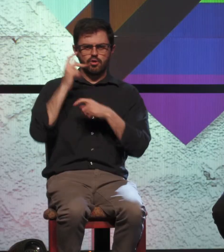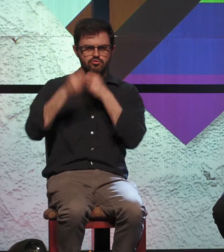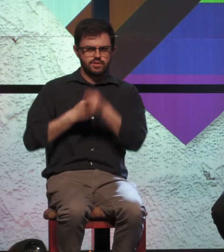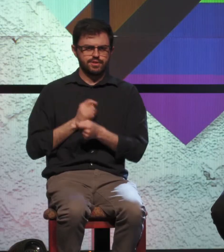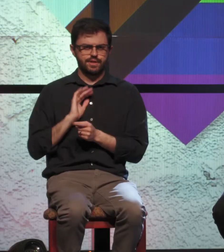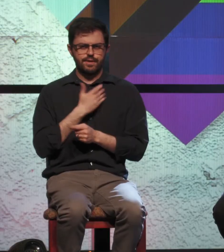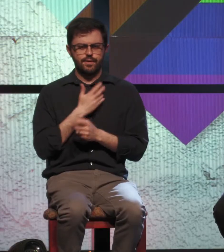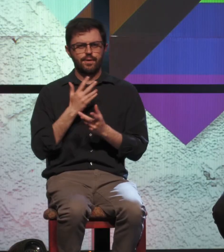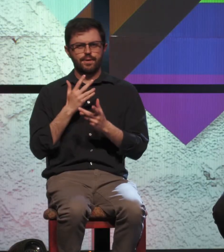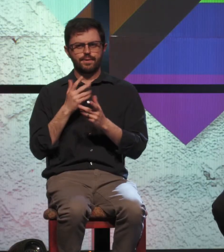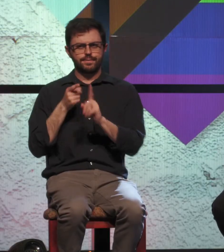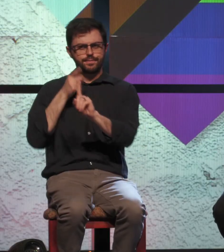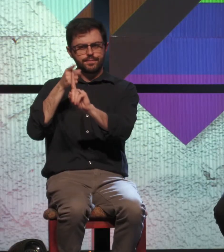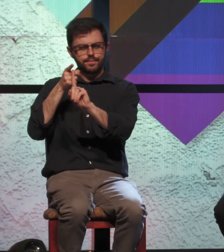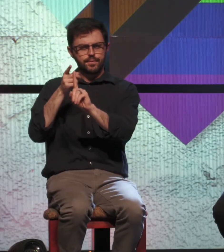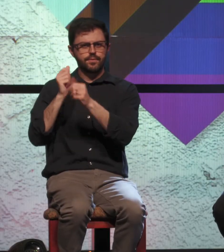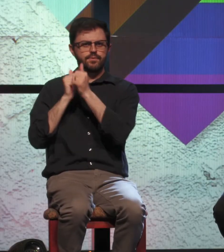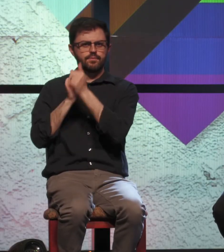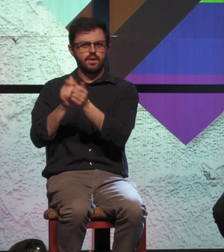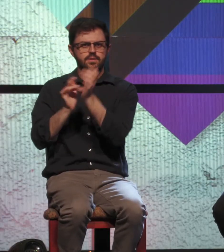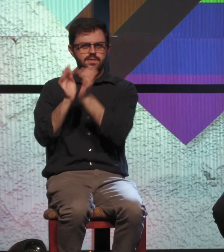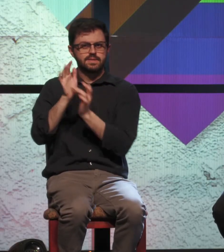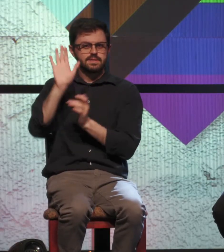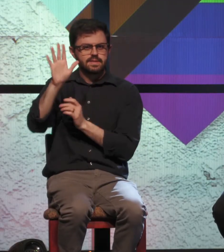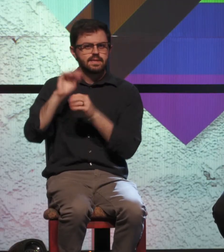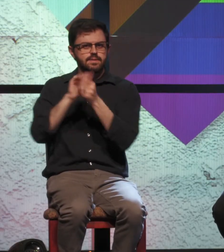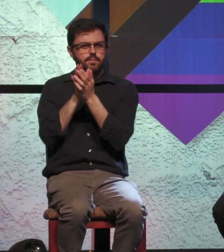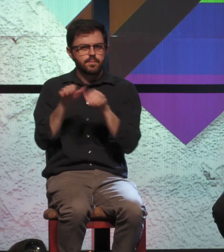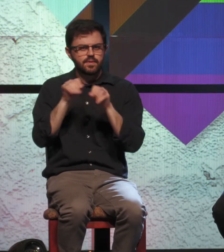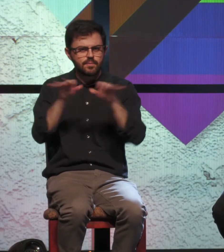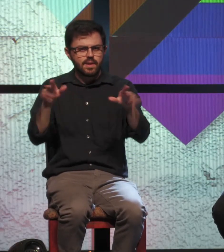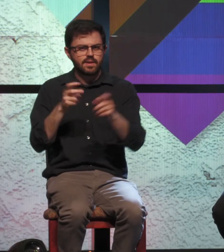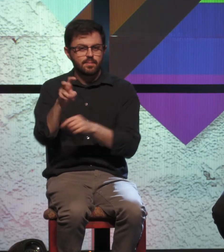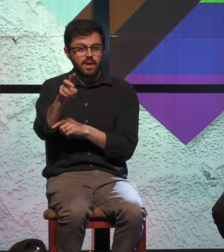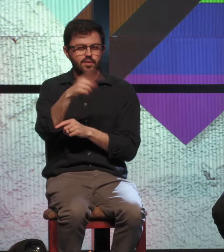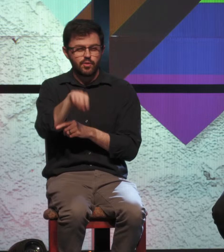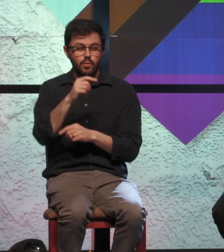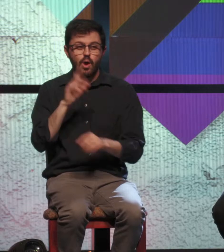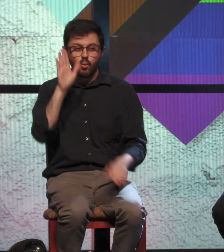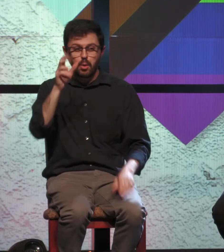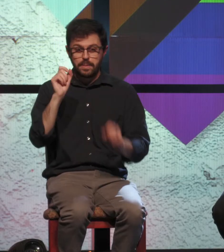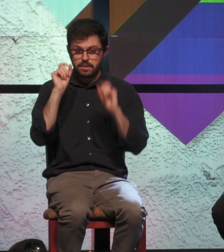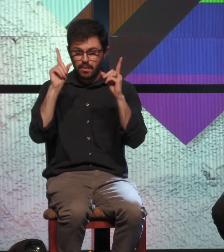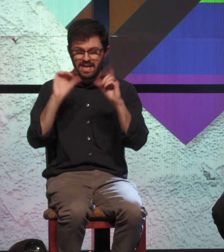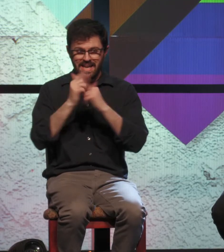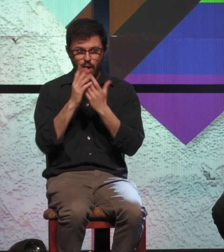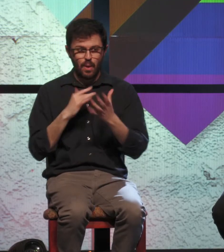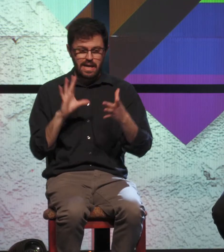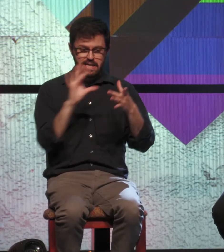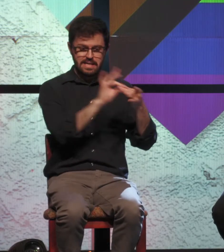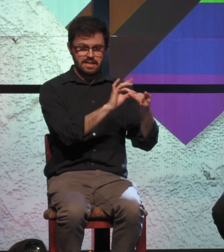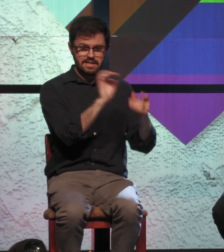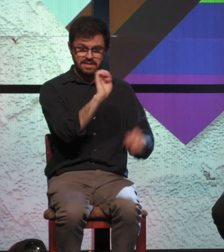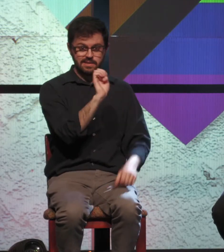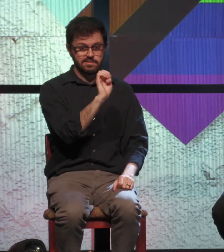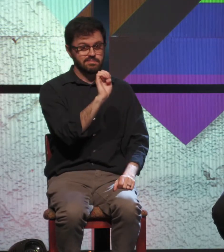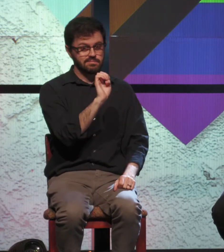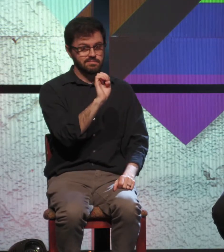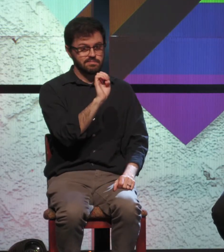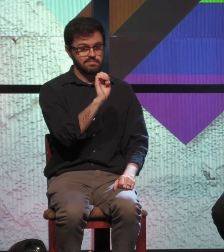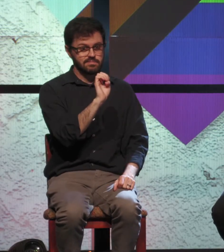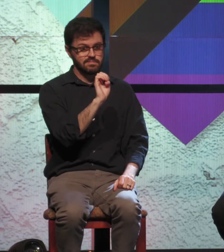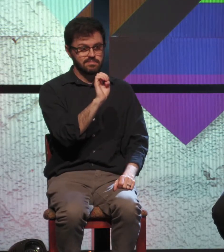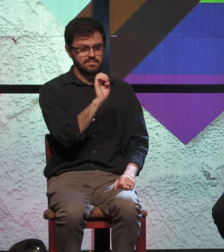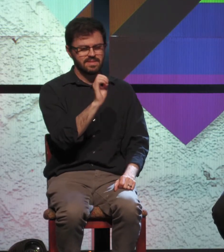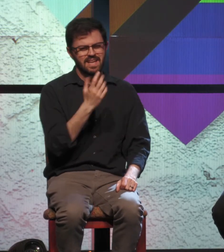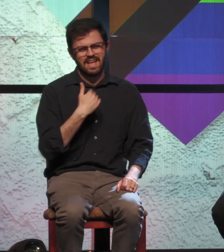that off next week, and you're going to be surprised at how I work that into Easter Sunday message. You're going to be like, what in the world? It's one